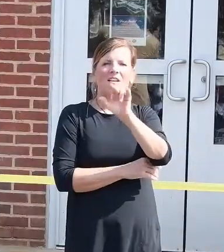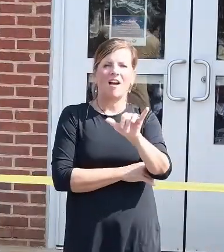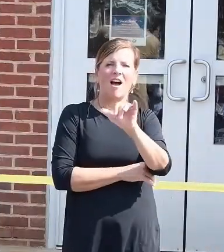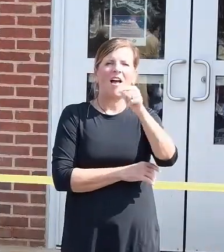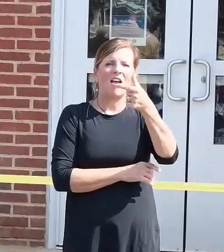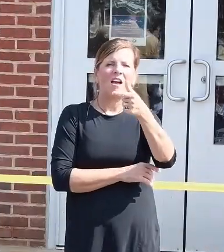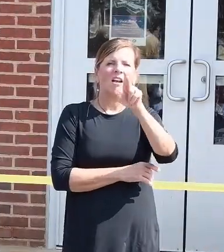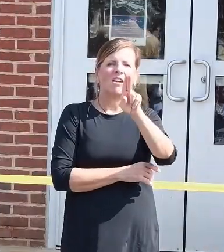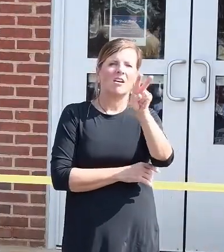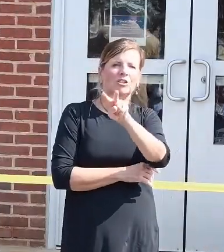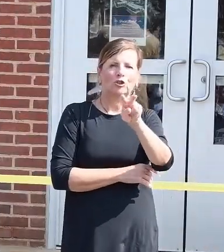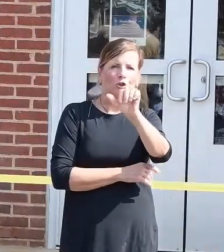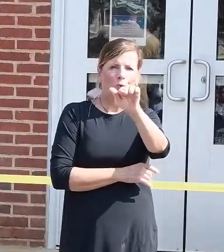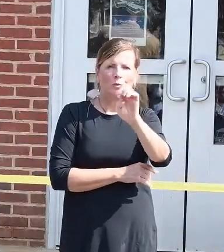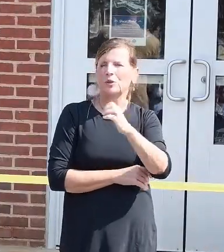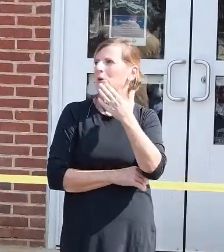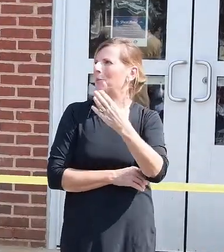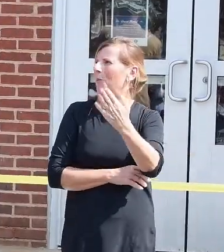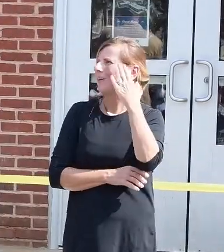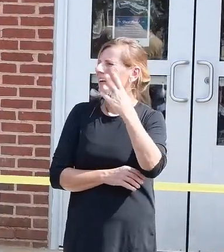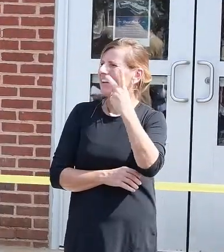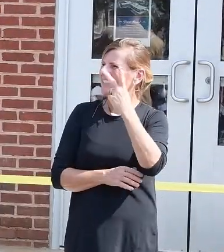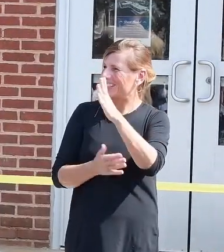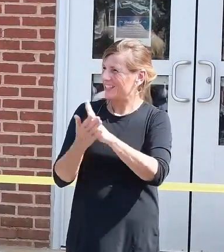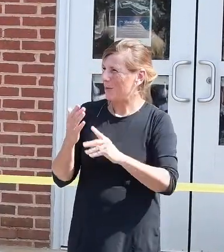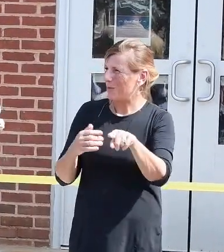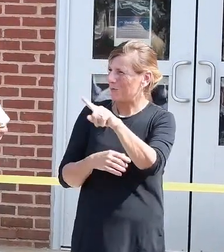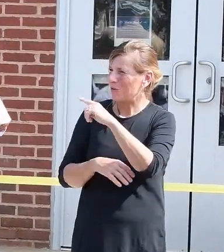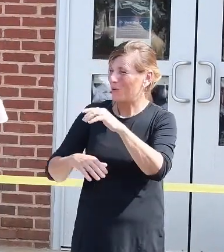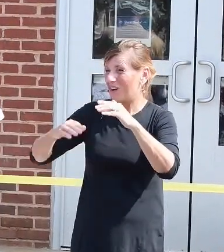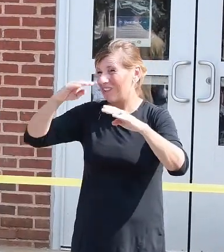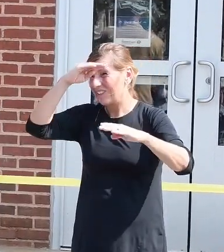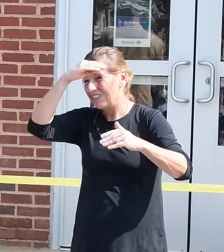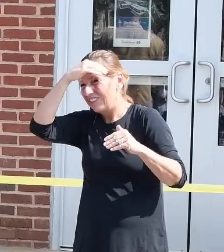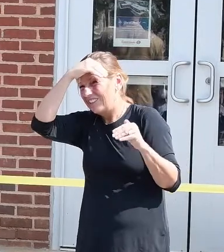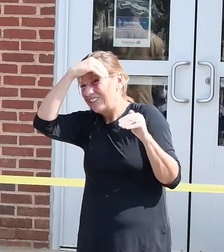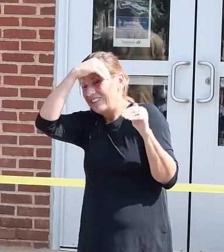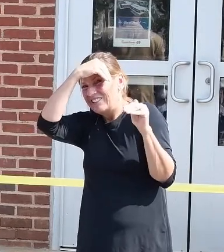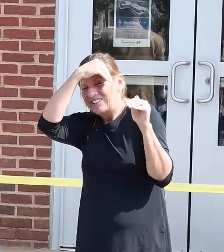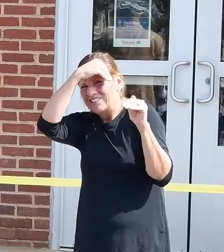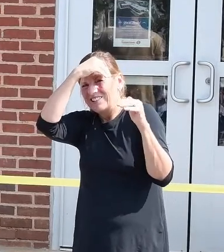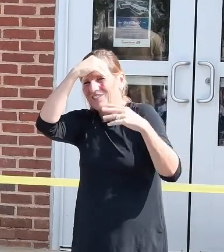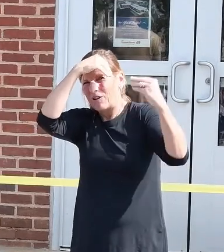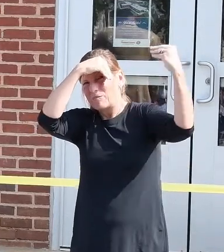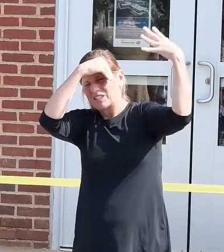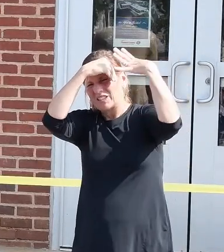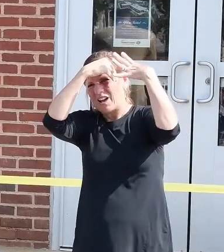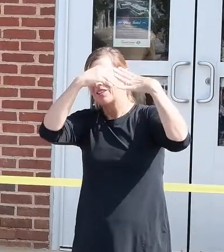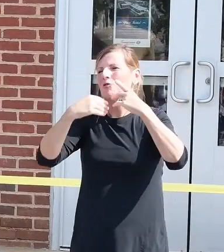Good morning, everyone. I see some of you shading yourself from the sun, so we're going to be real quick.